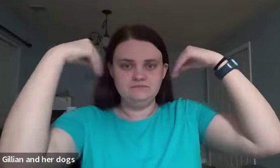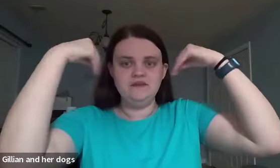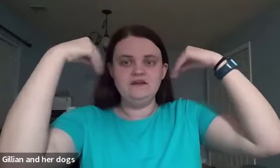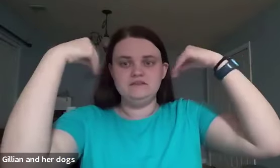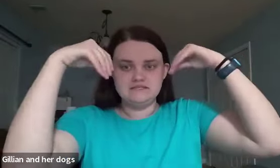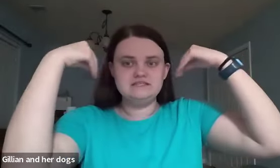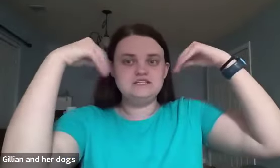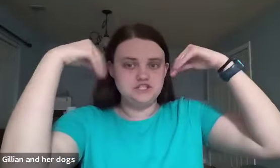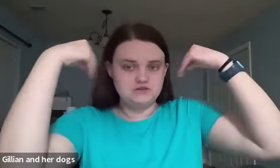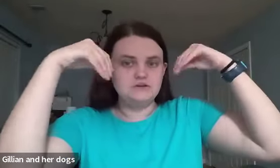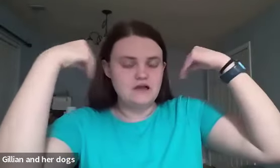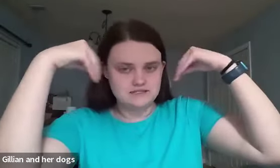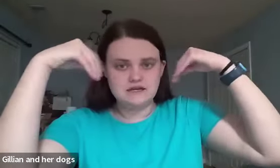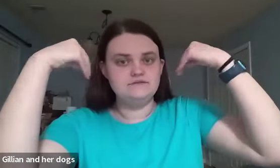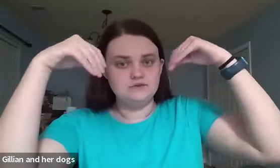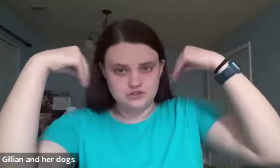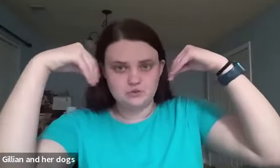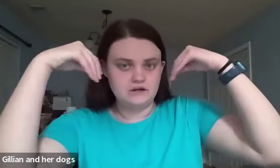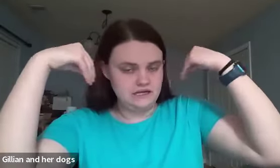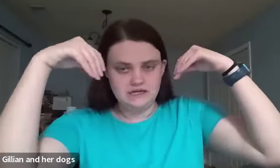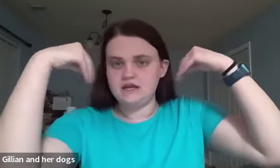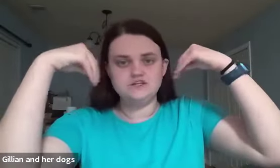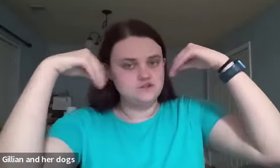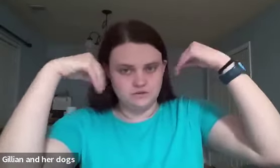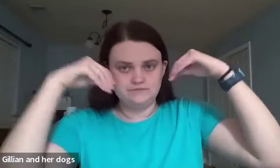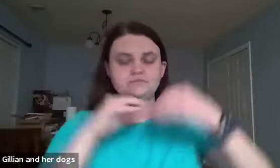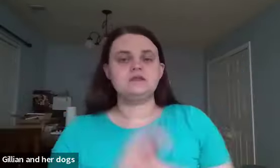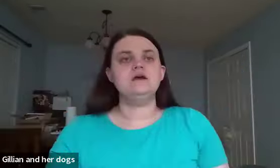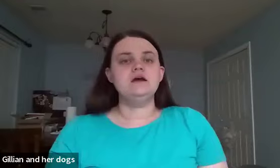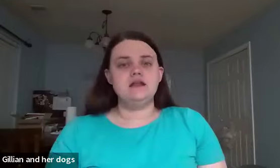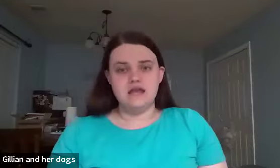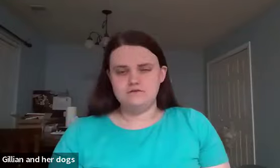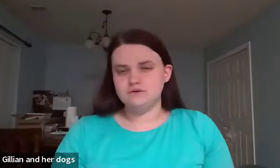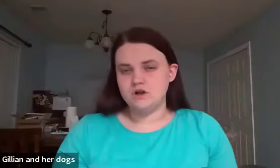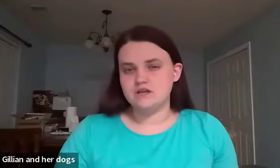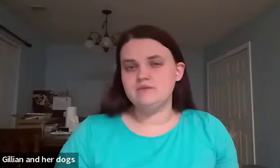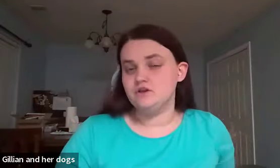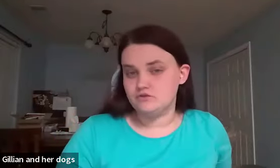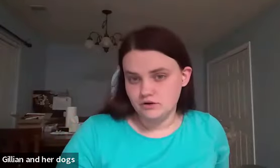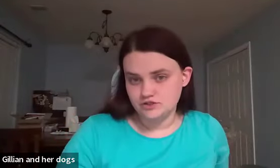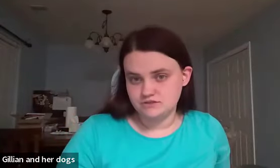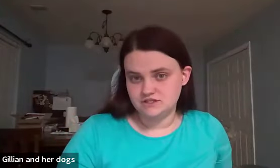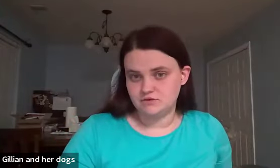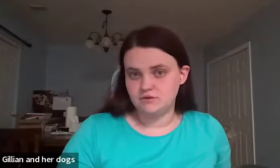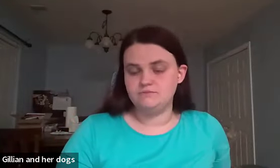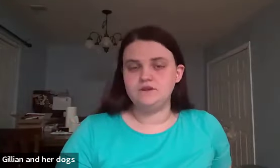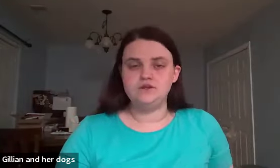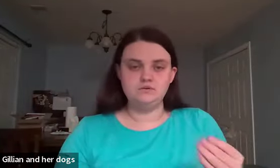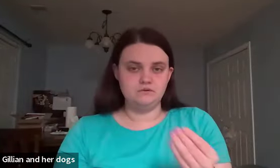Okay. This is the generalized sign for store, any kind of store. Now, if you were talking about the grocery store, you would